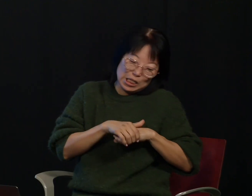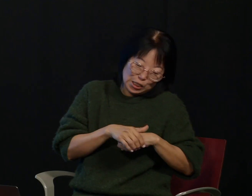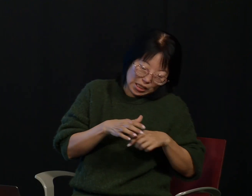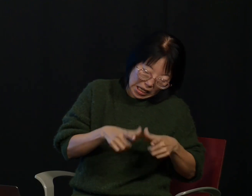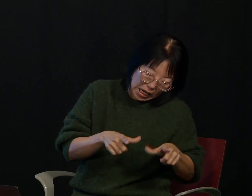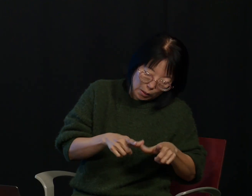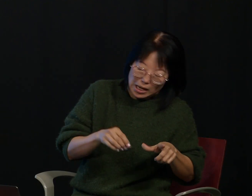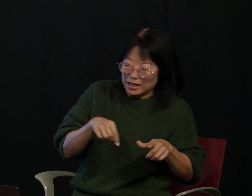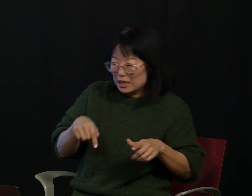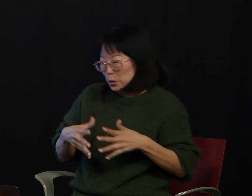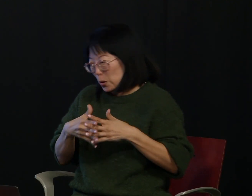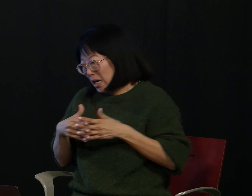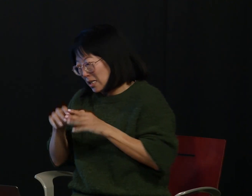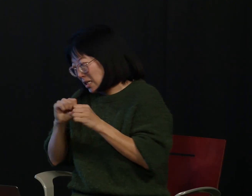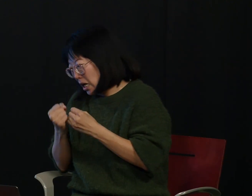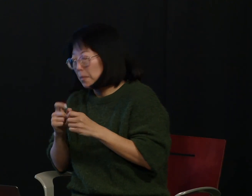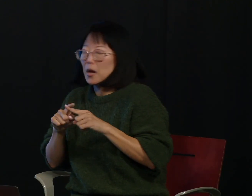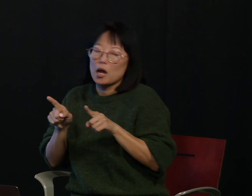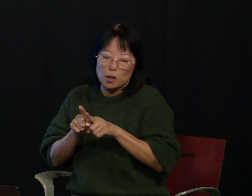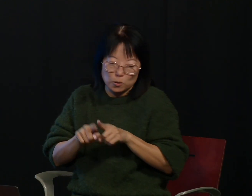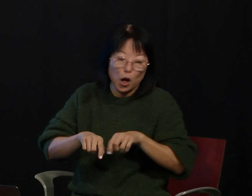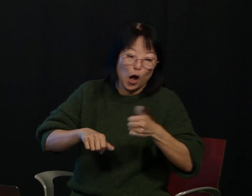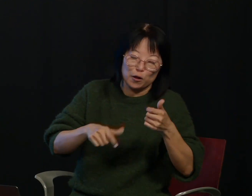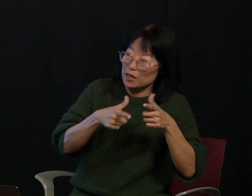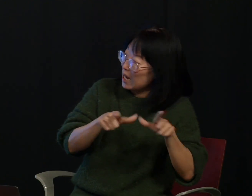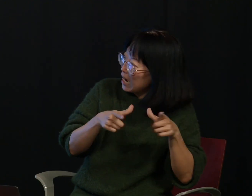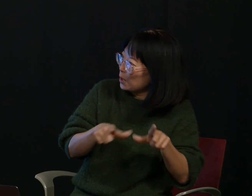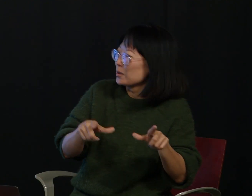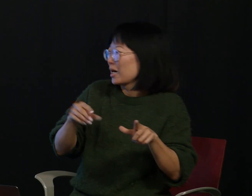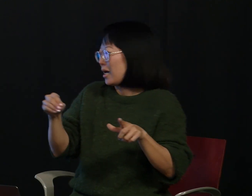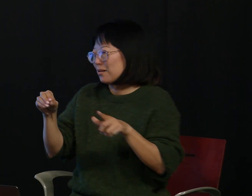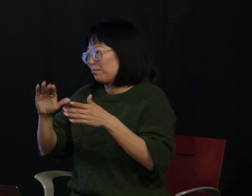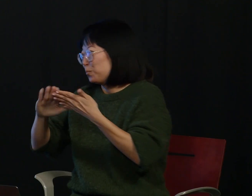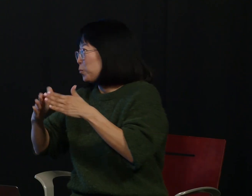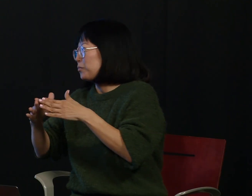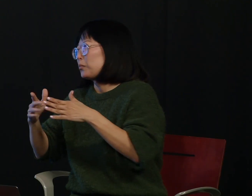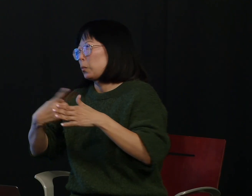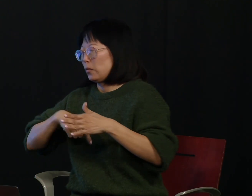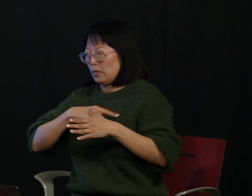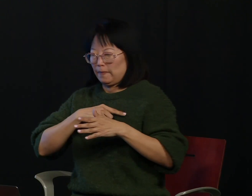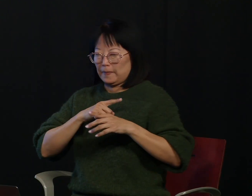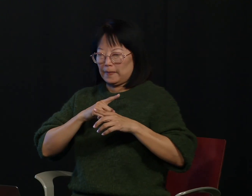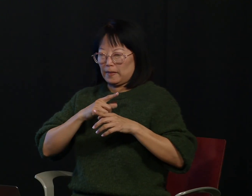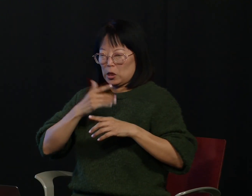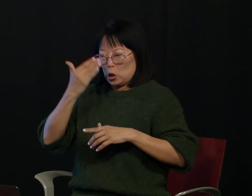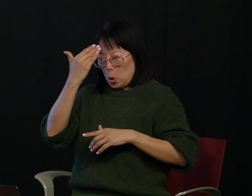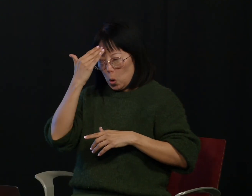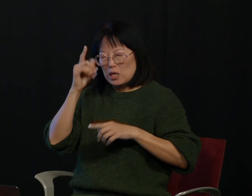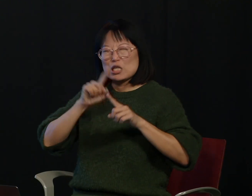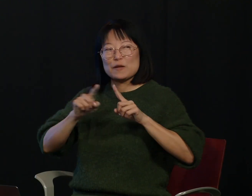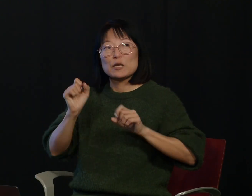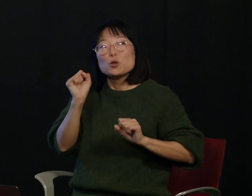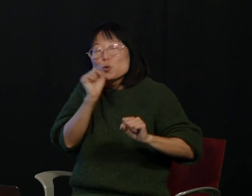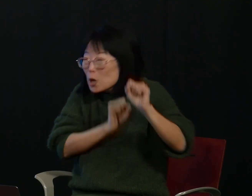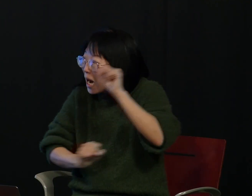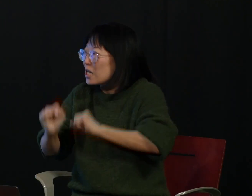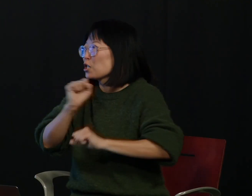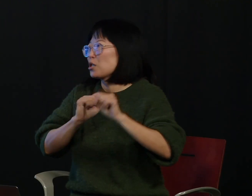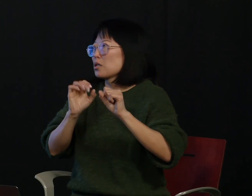in the English language, here in the United States, in our society, and other languages and other communities, we know there are different